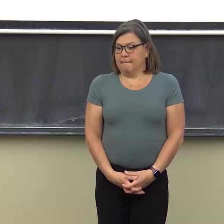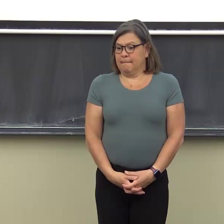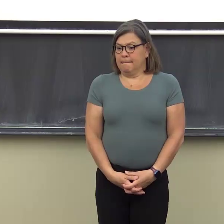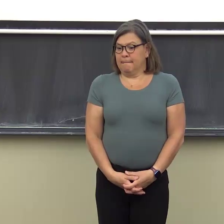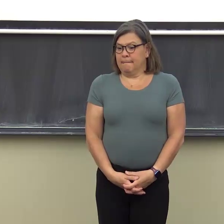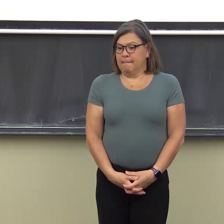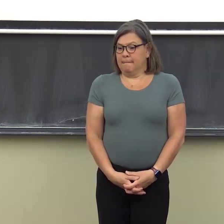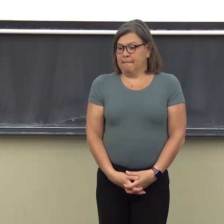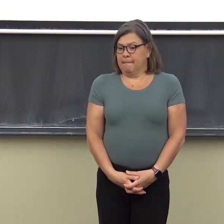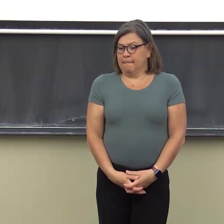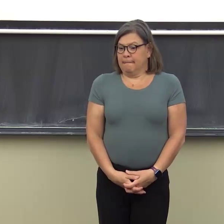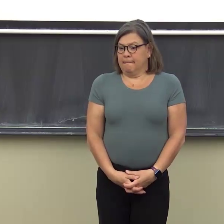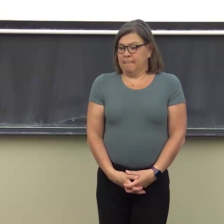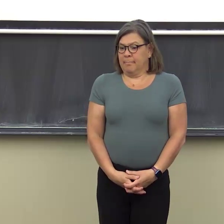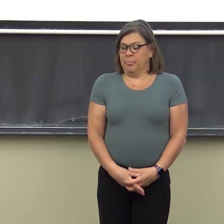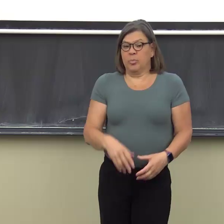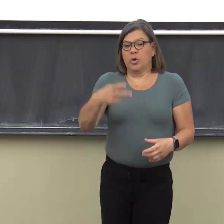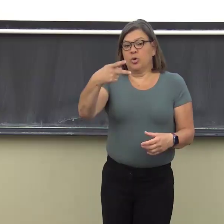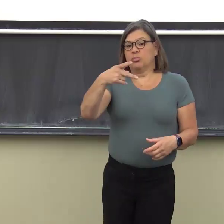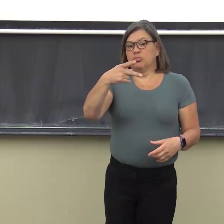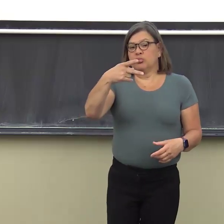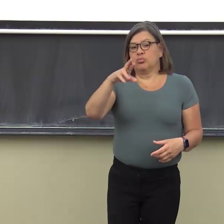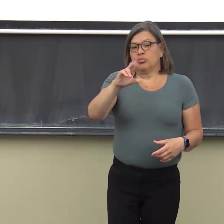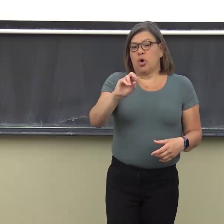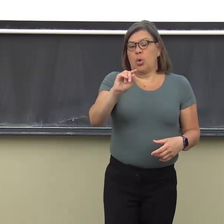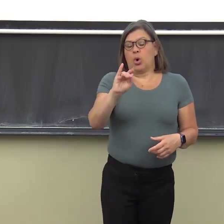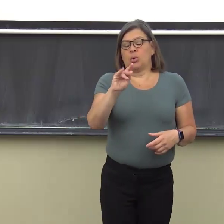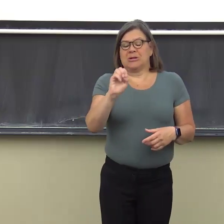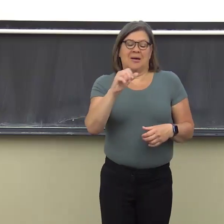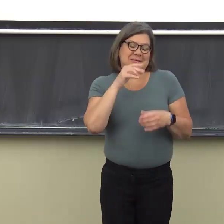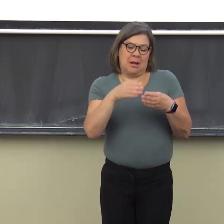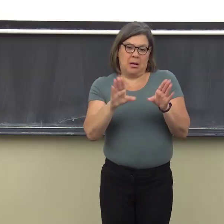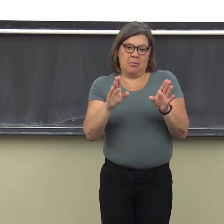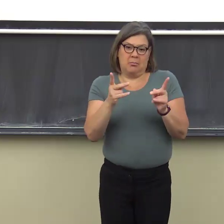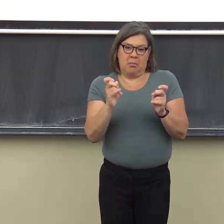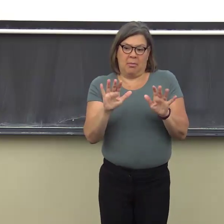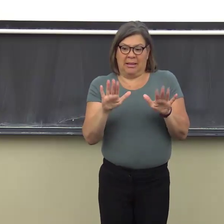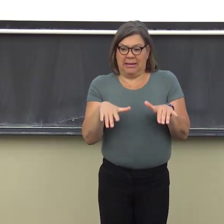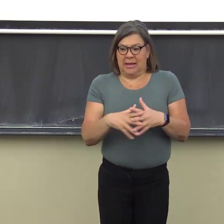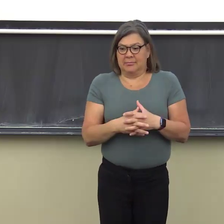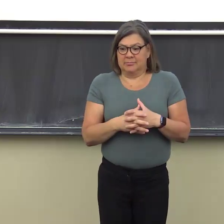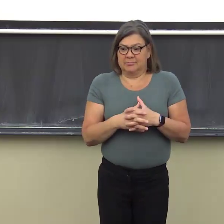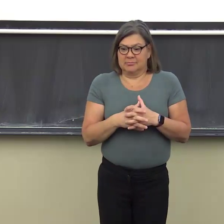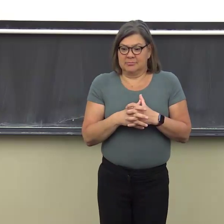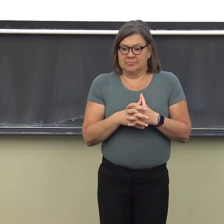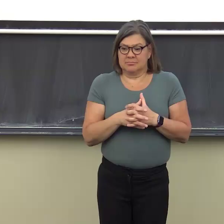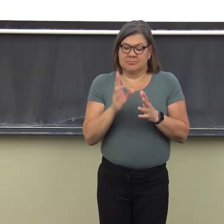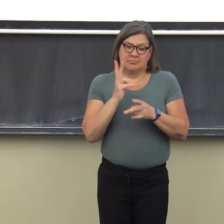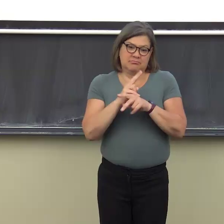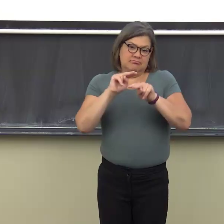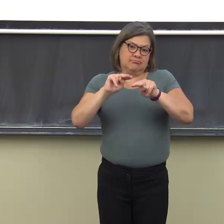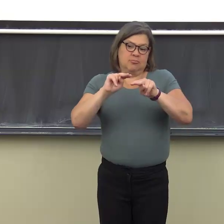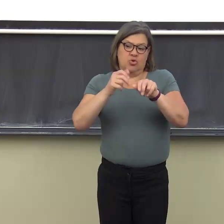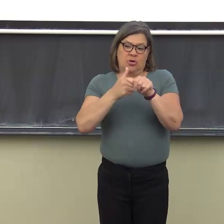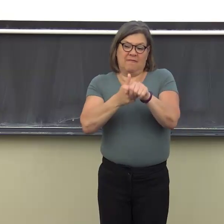So the prototype's not out publicly yet, but we're beta testing within our community, so you try it out, but you